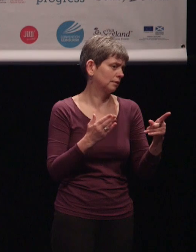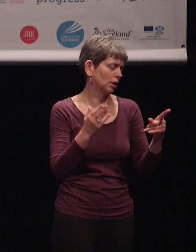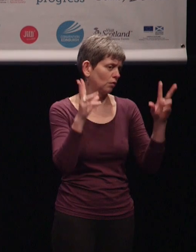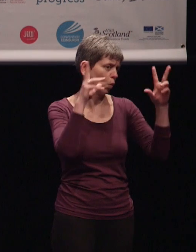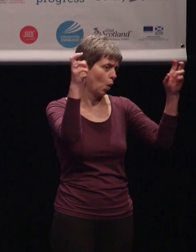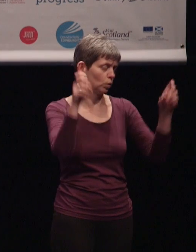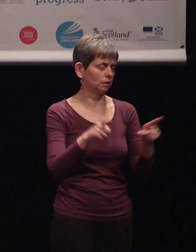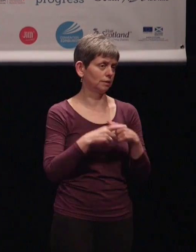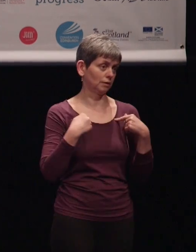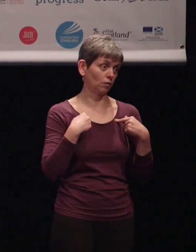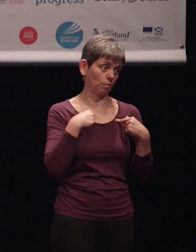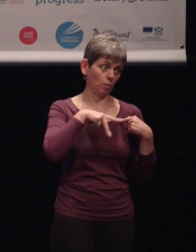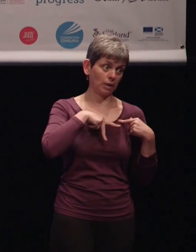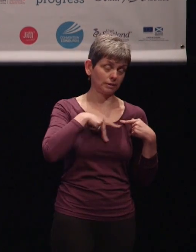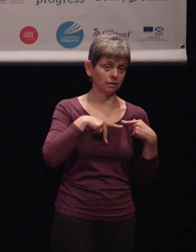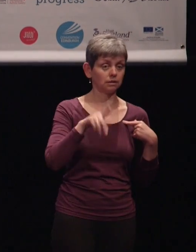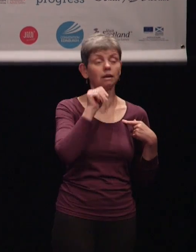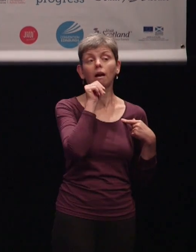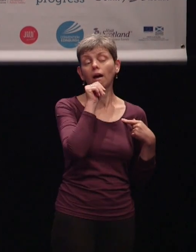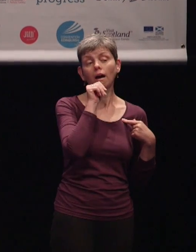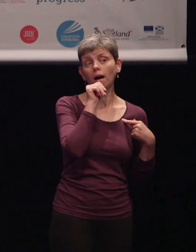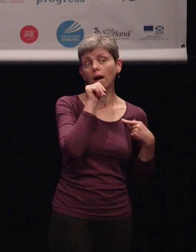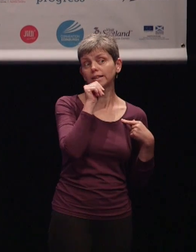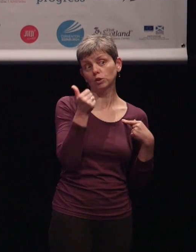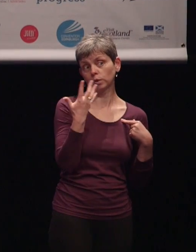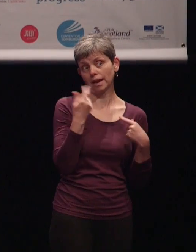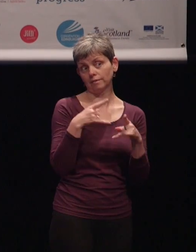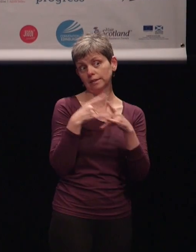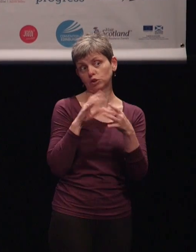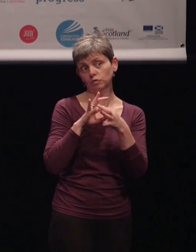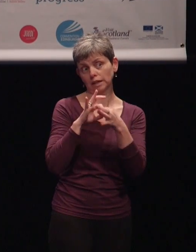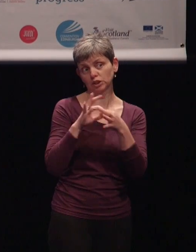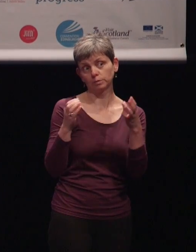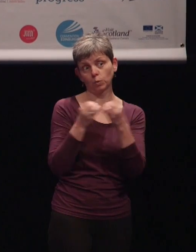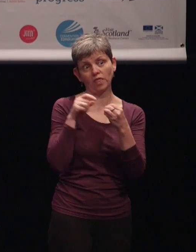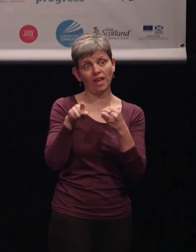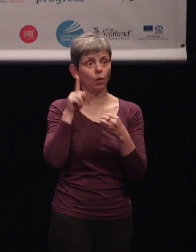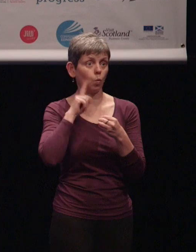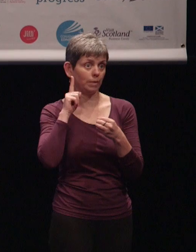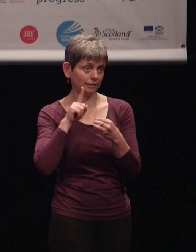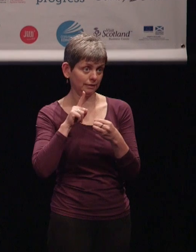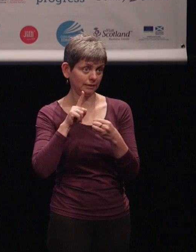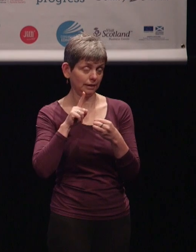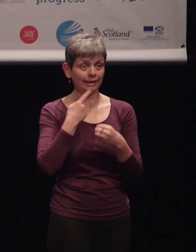woman. Bill Clinton. And I don't think he has troubles with theory of mind, of